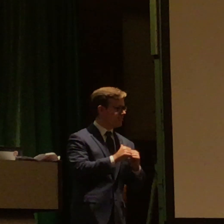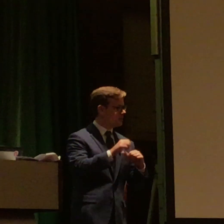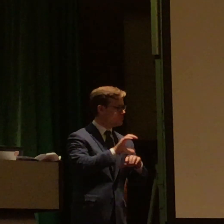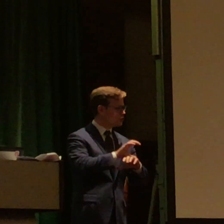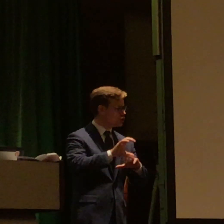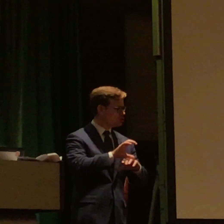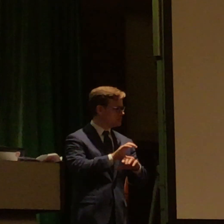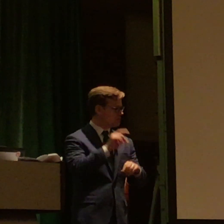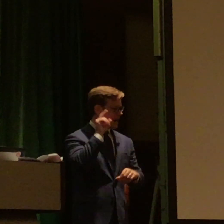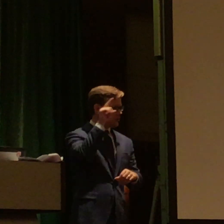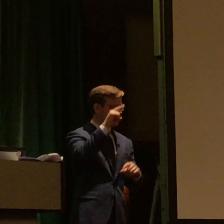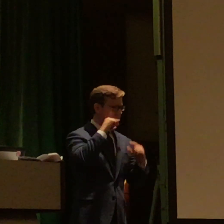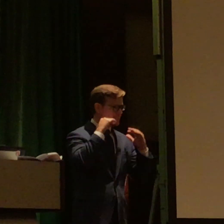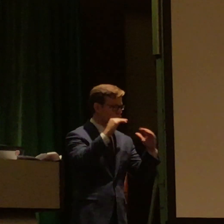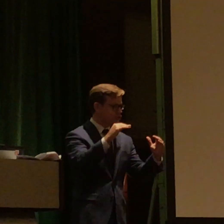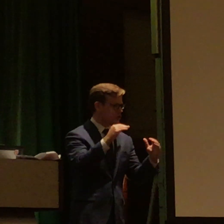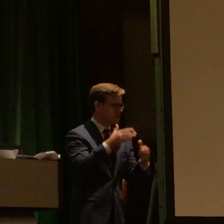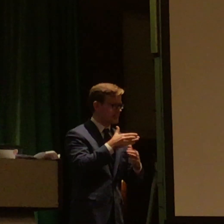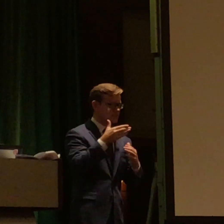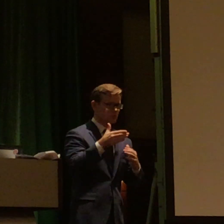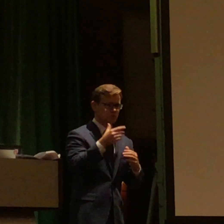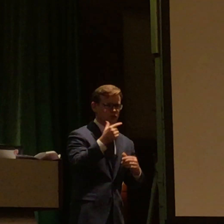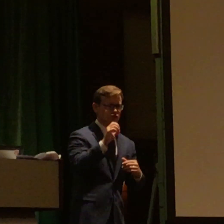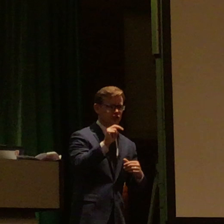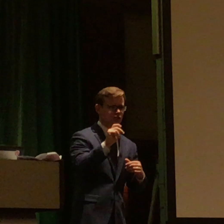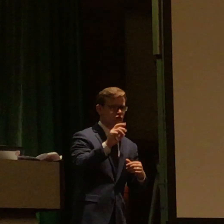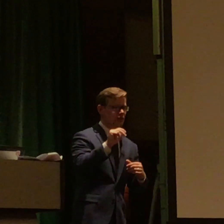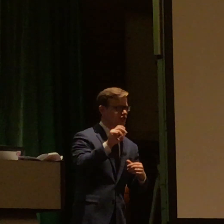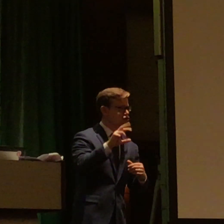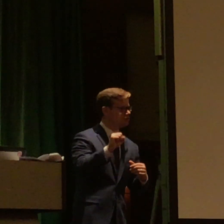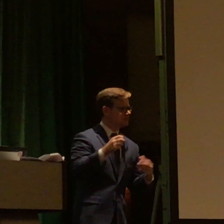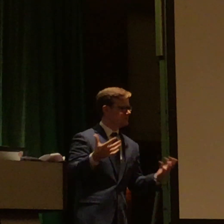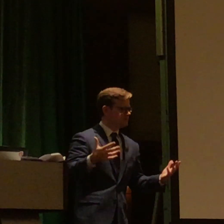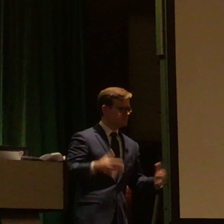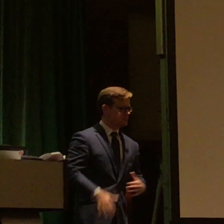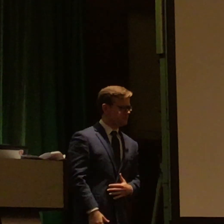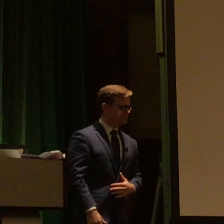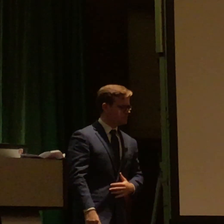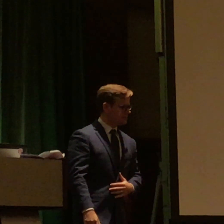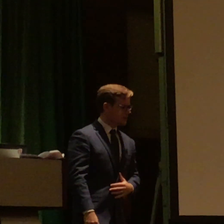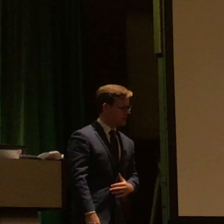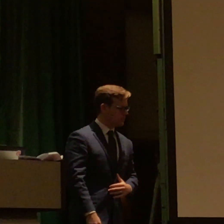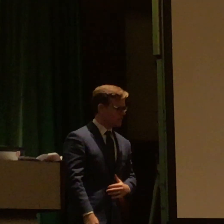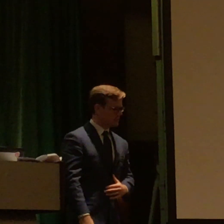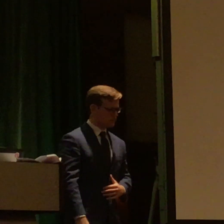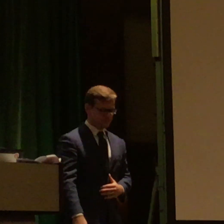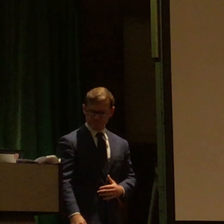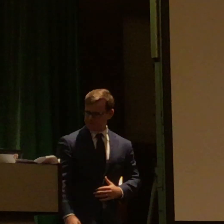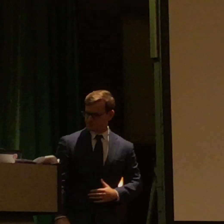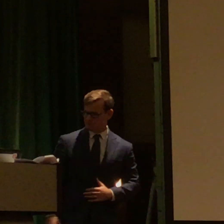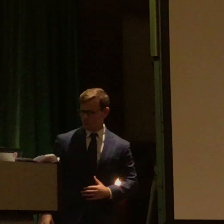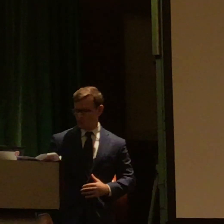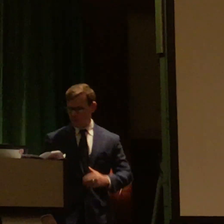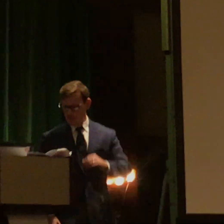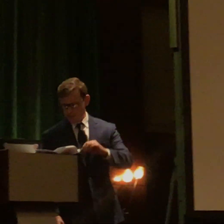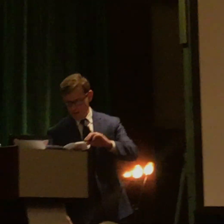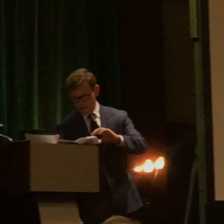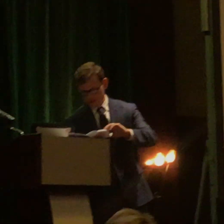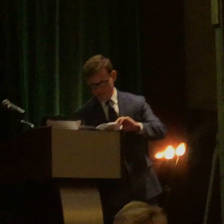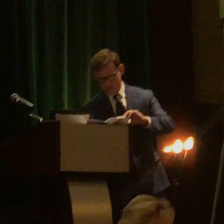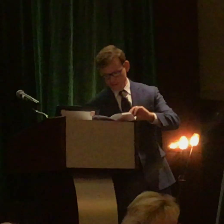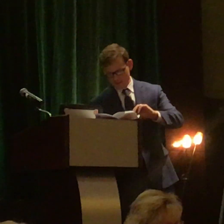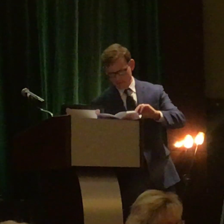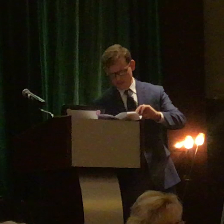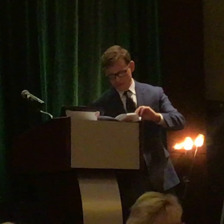in military service who had hearing loss because they were working on a computer that was located very close to a